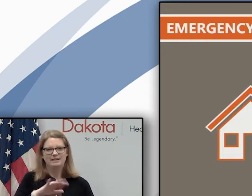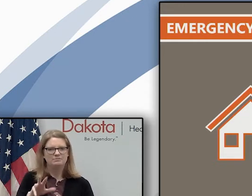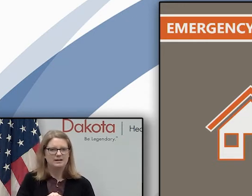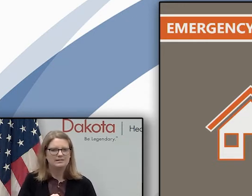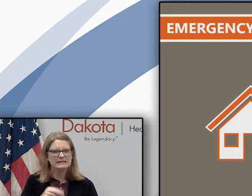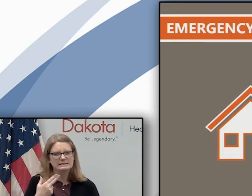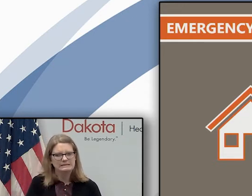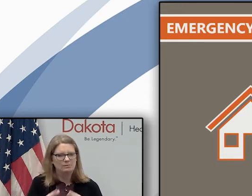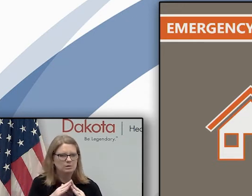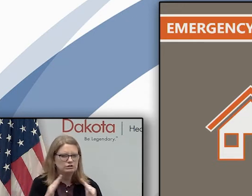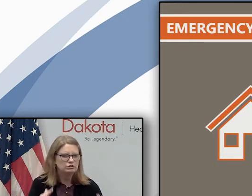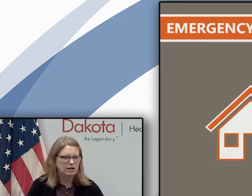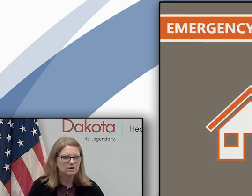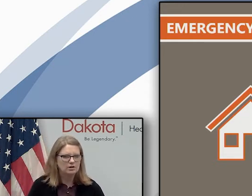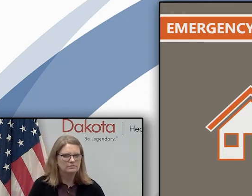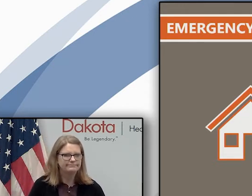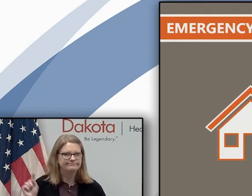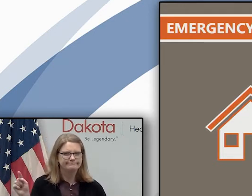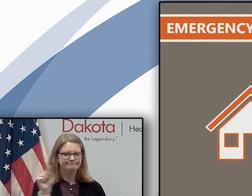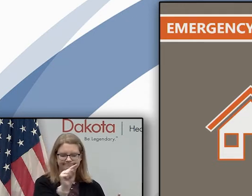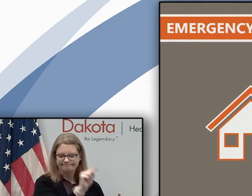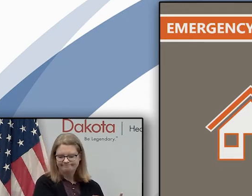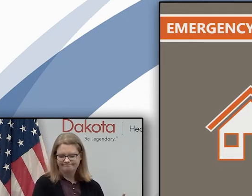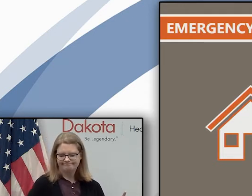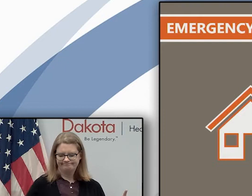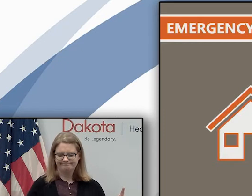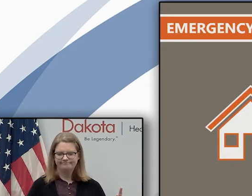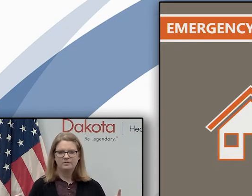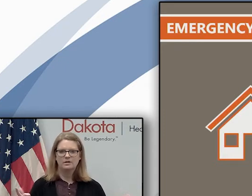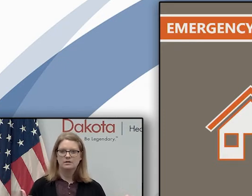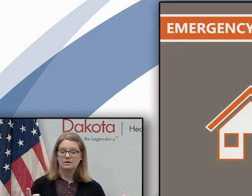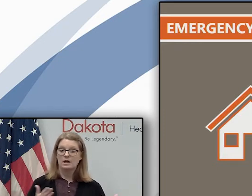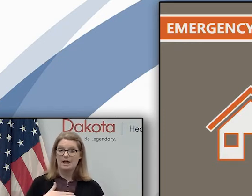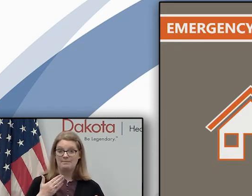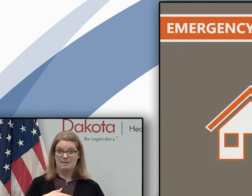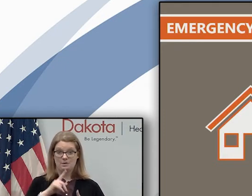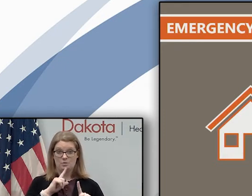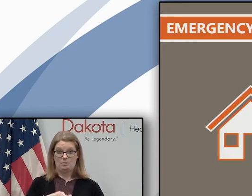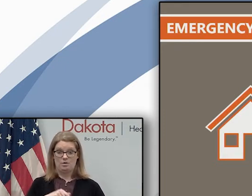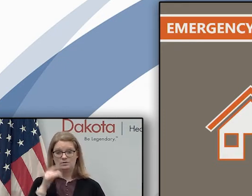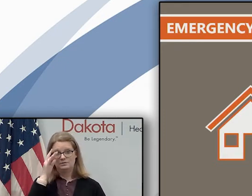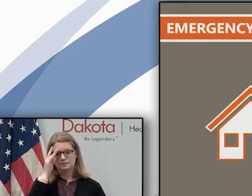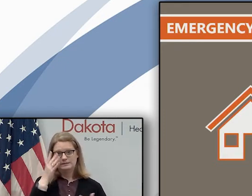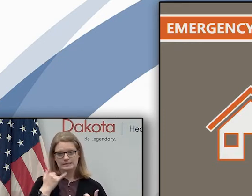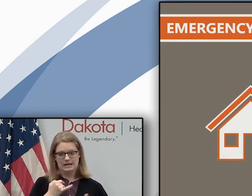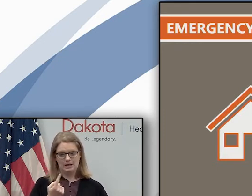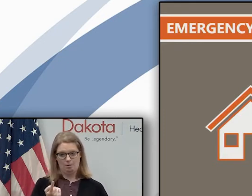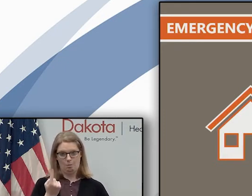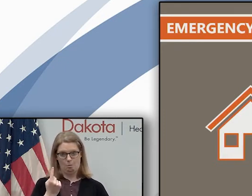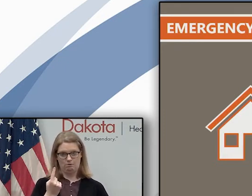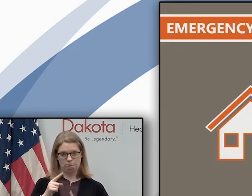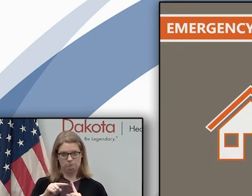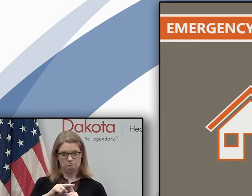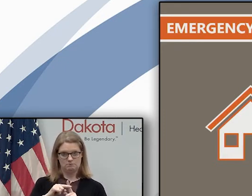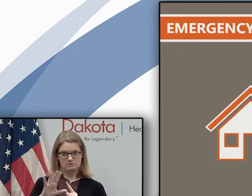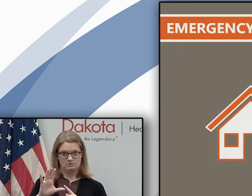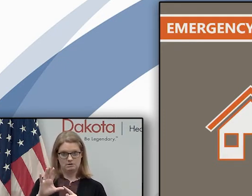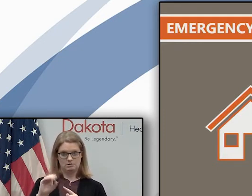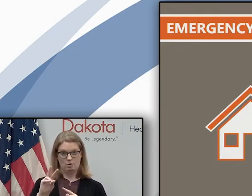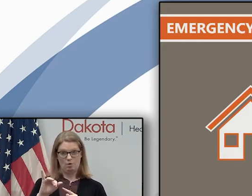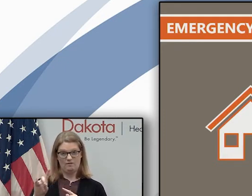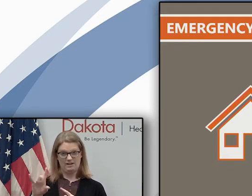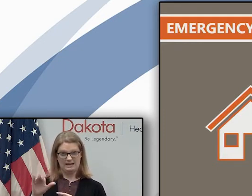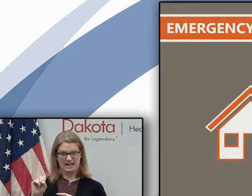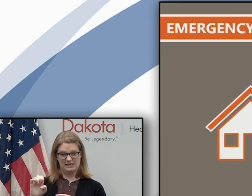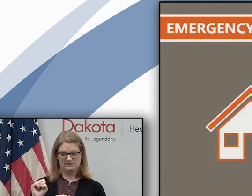sheltering, scattered sheltering housing. So again, I'm happy to report that today we just have 1 positive COVID case among